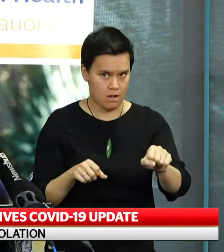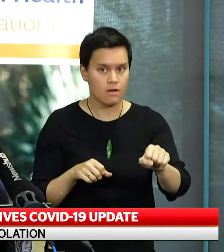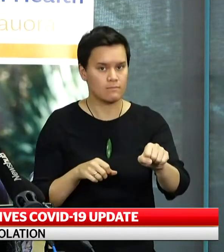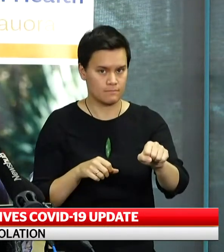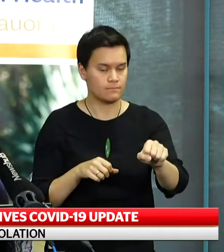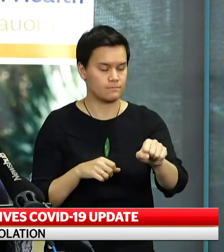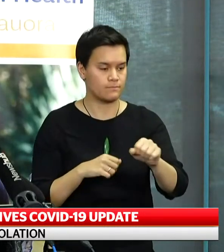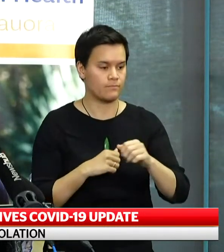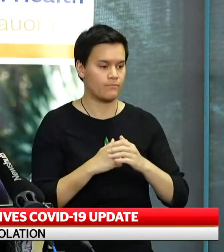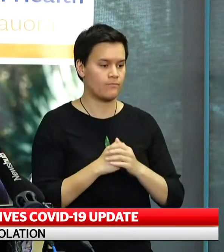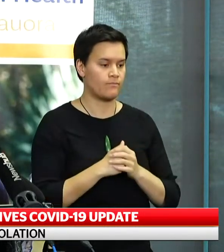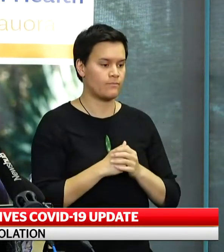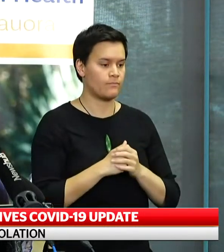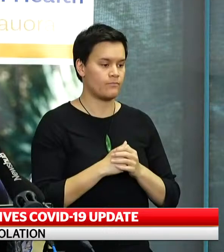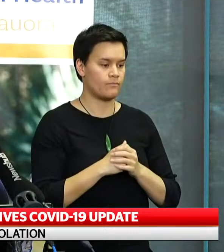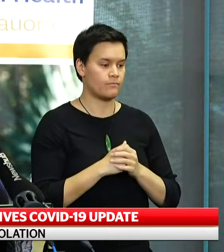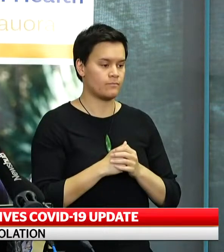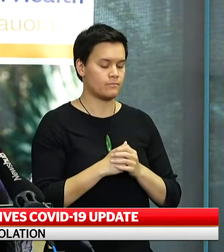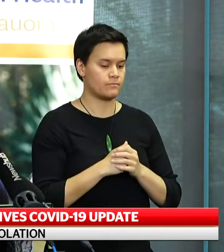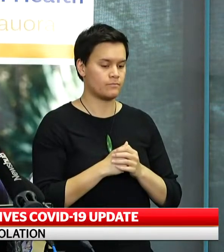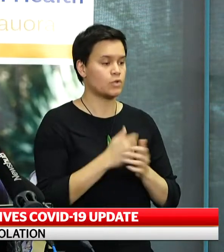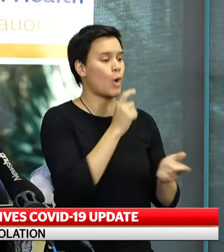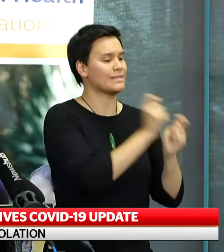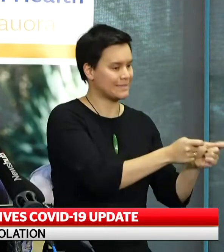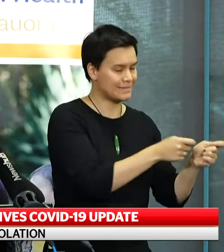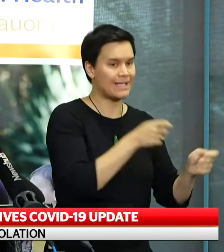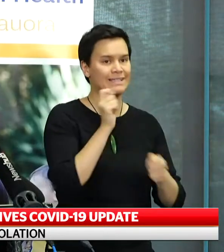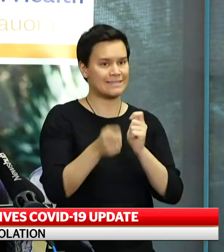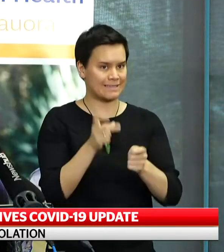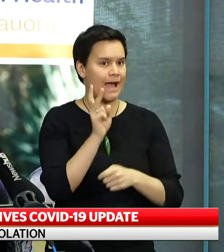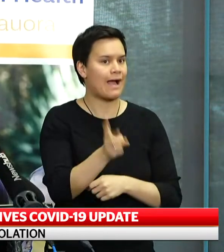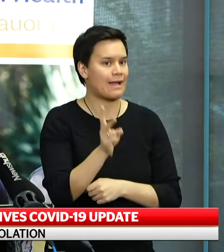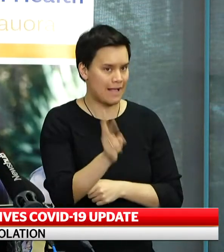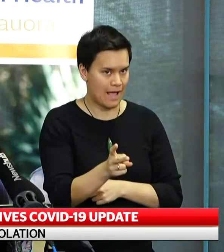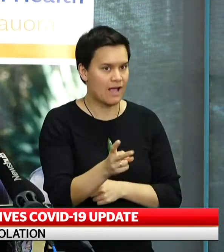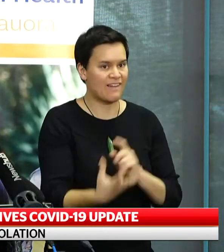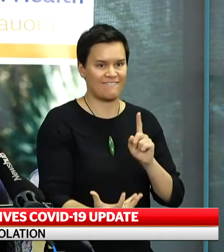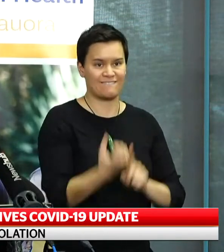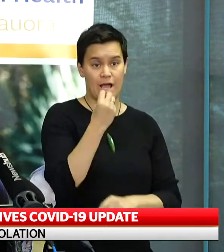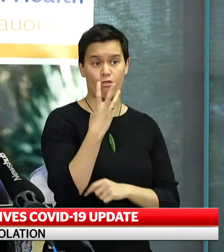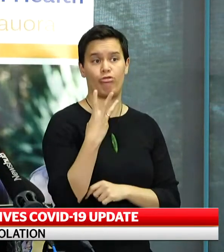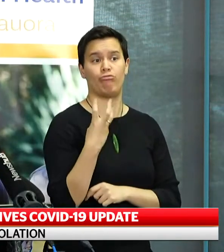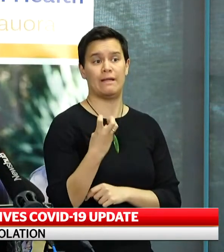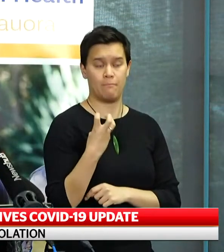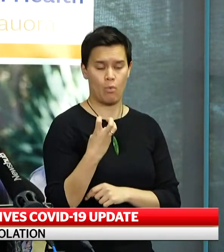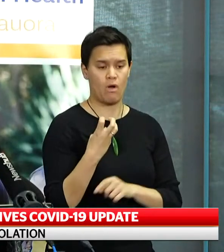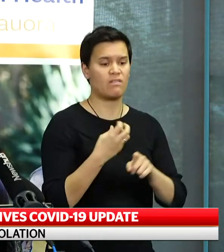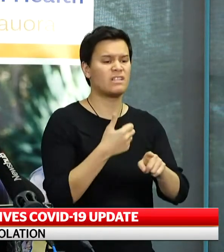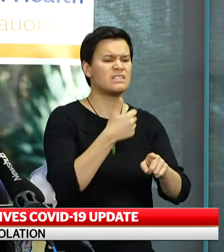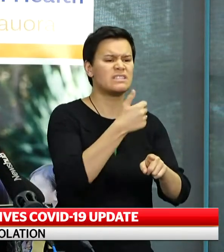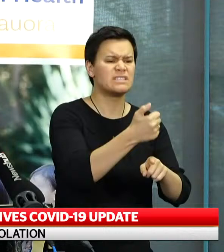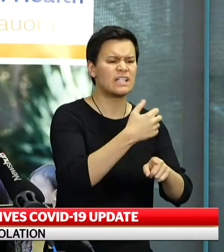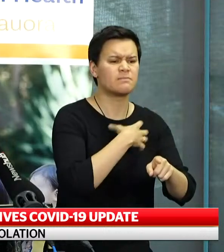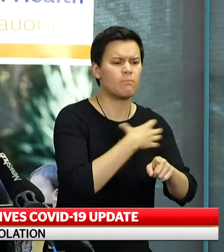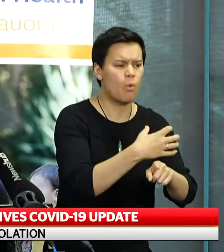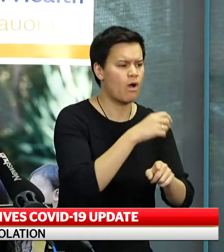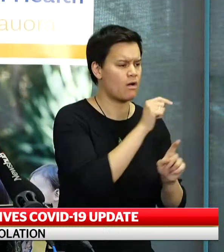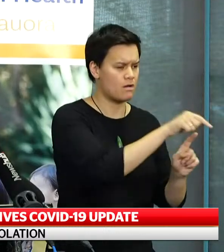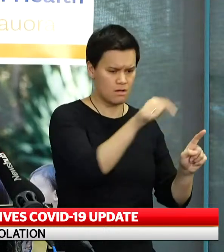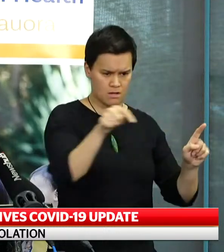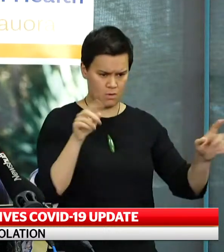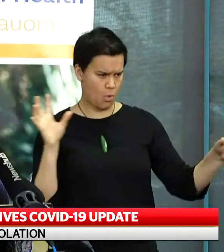everybody as part of our process there. And 3 further cases were identified at day 9